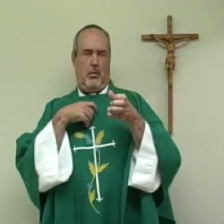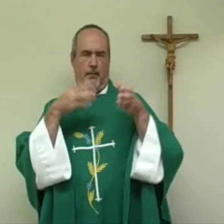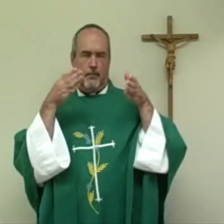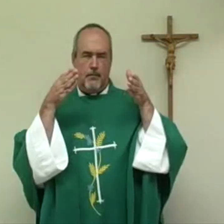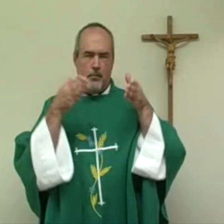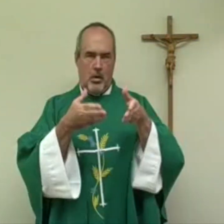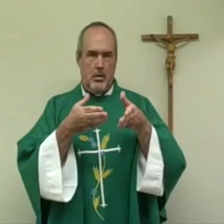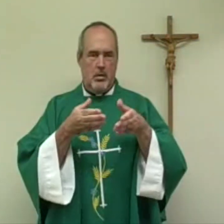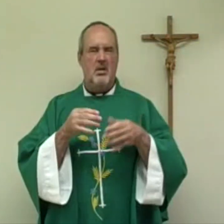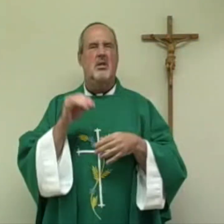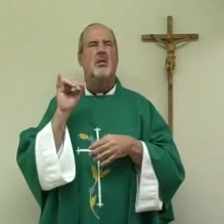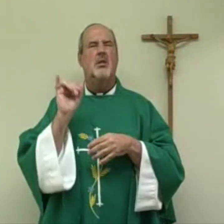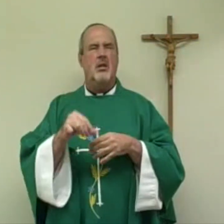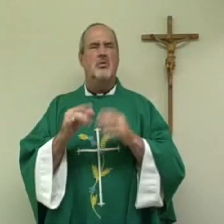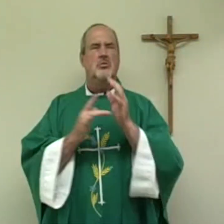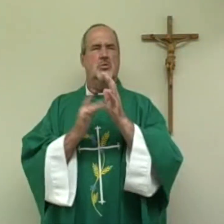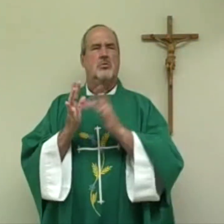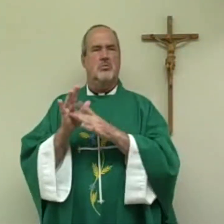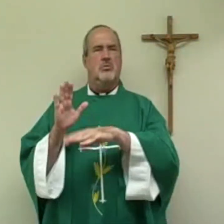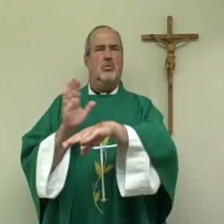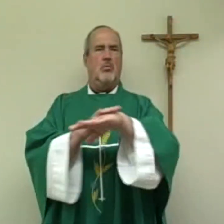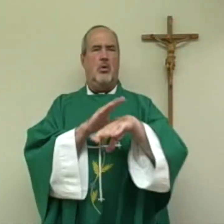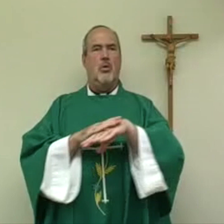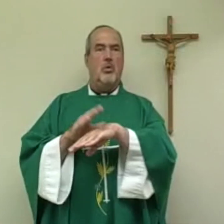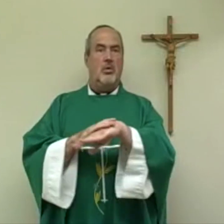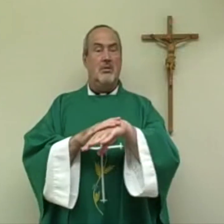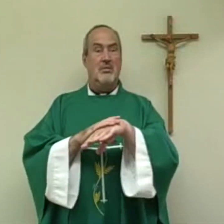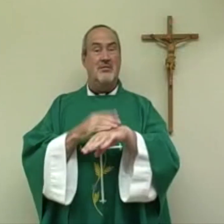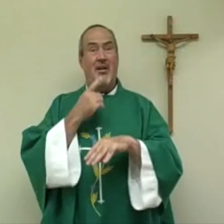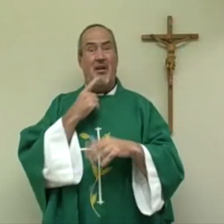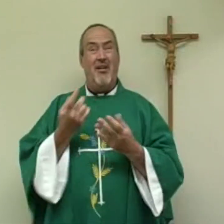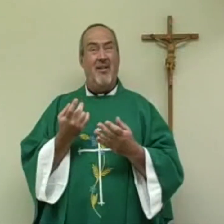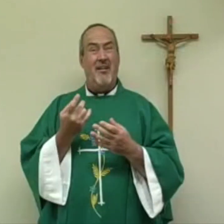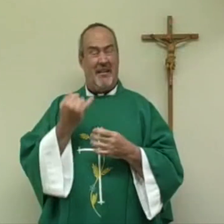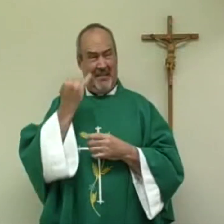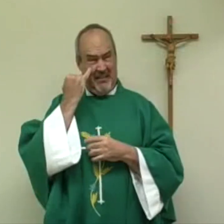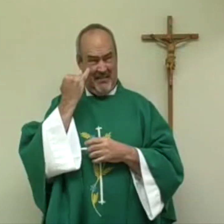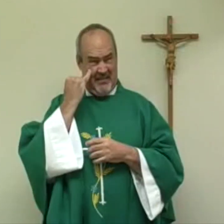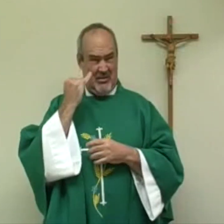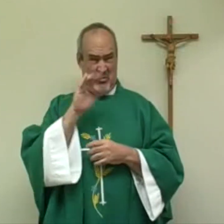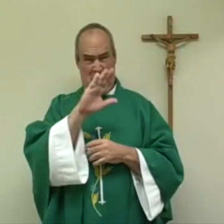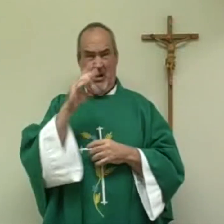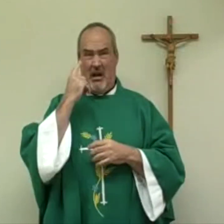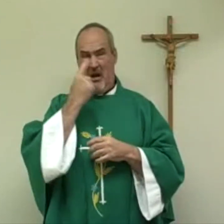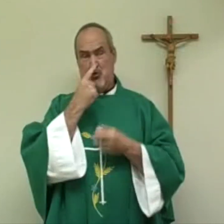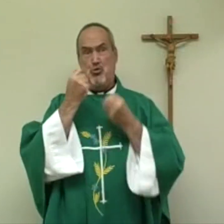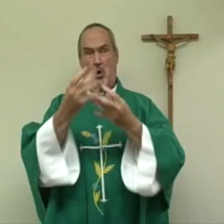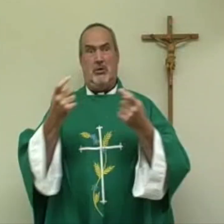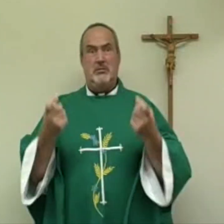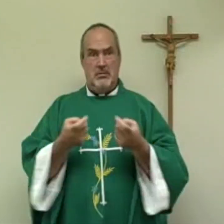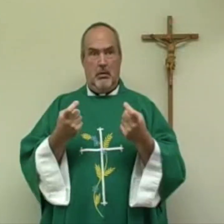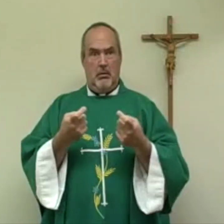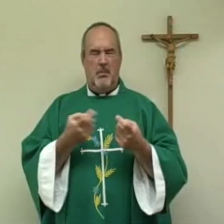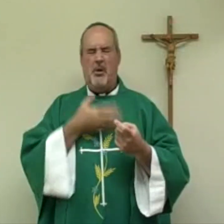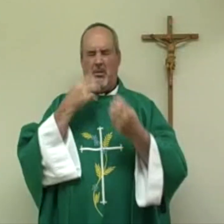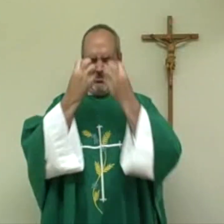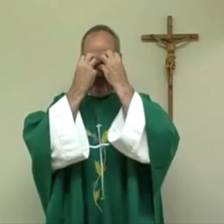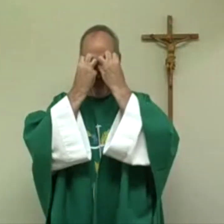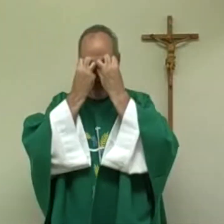Today's gospel is quite long, but I'd like to focus on one specific section of it where Jesus warns us that if our eyes cause